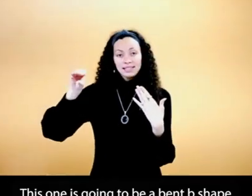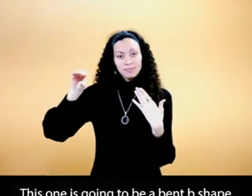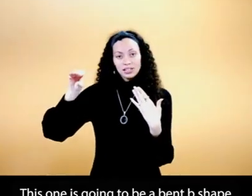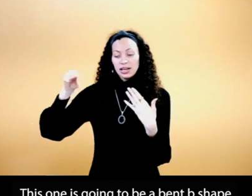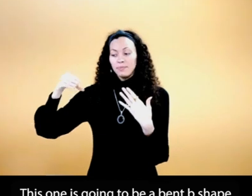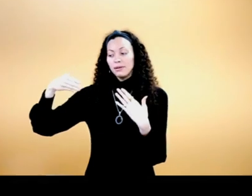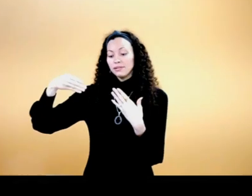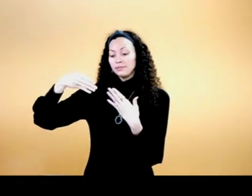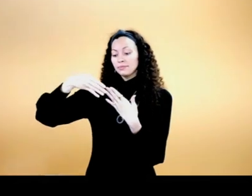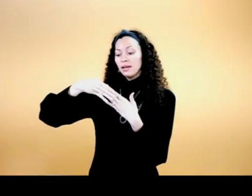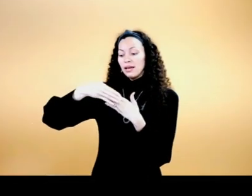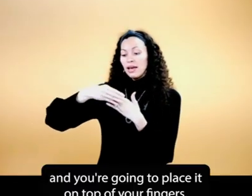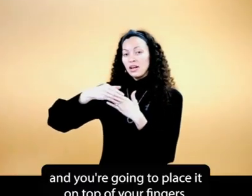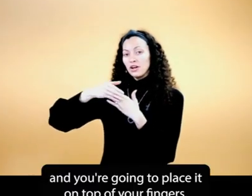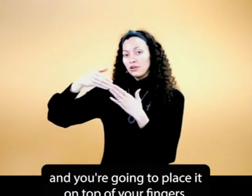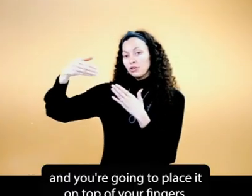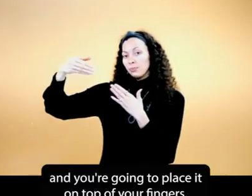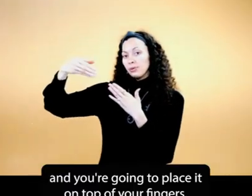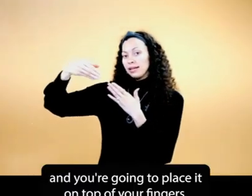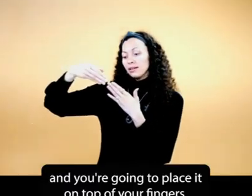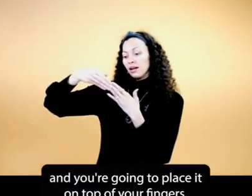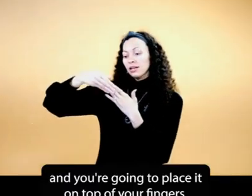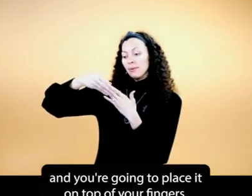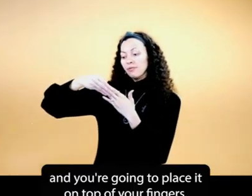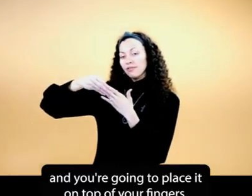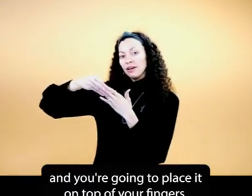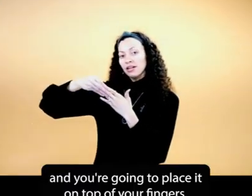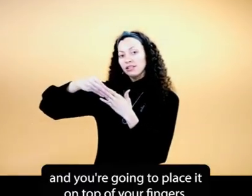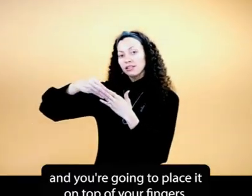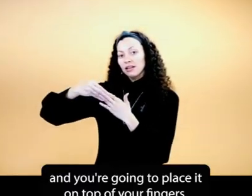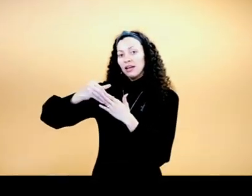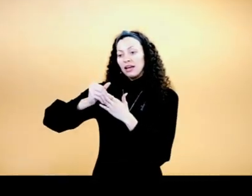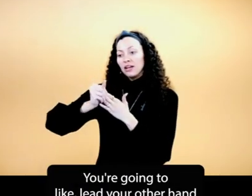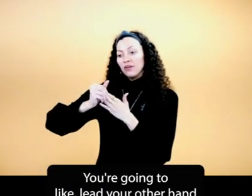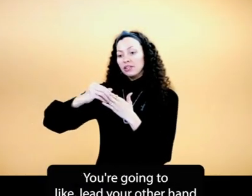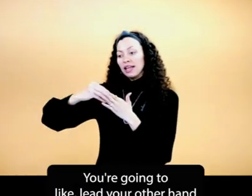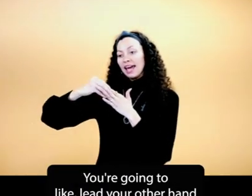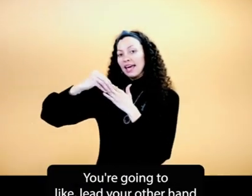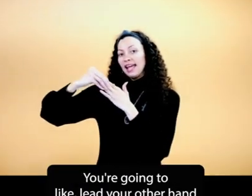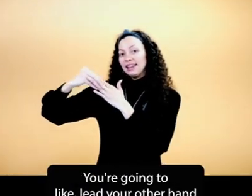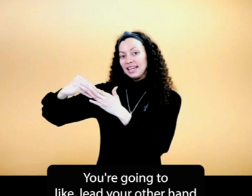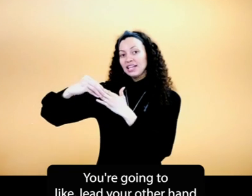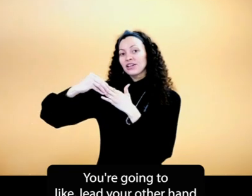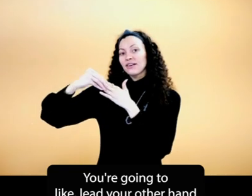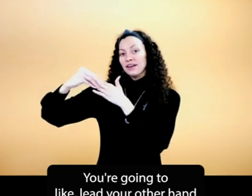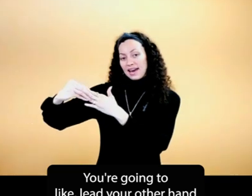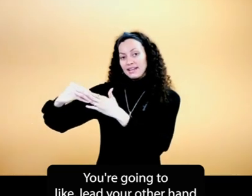V shape, and you're going to place it on top of your fingers, and you're going to like lead your other hand.